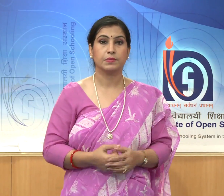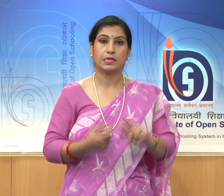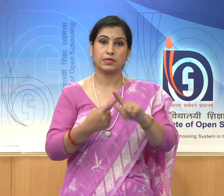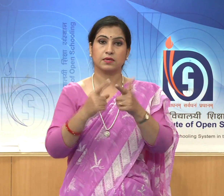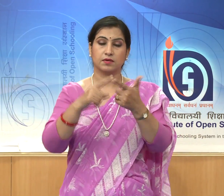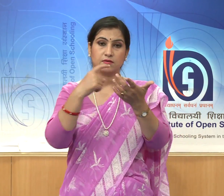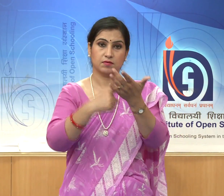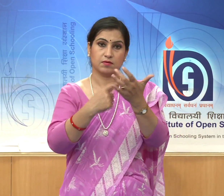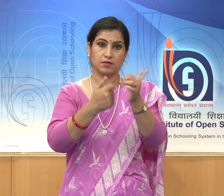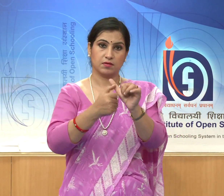terracotta.